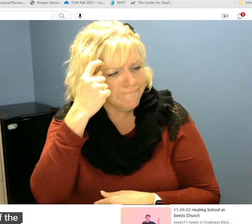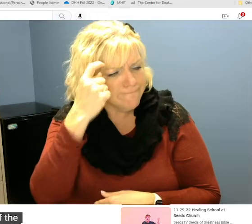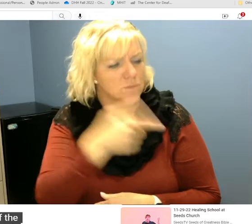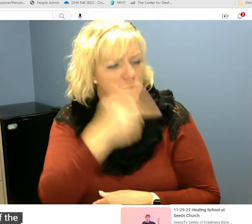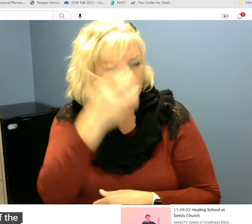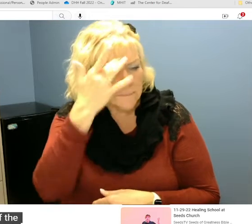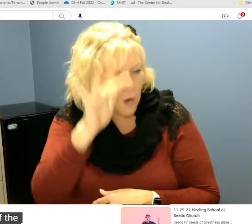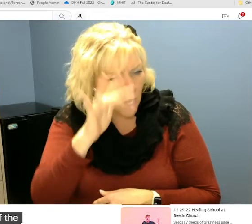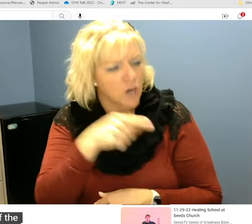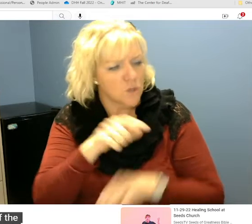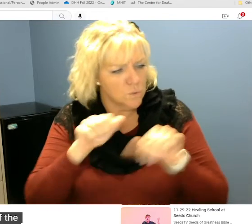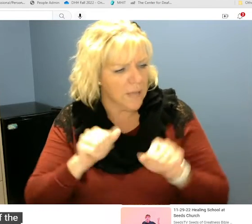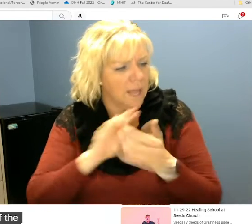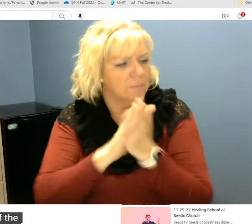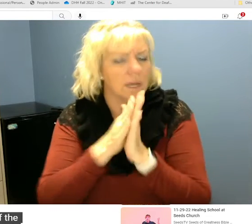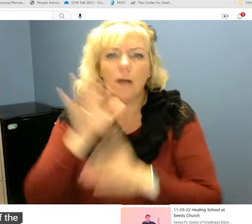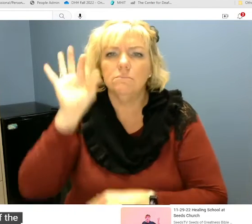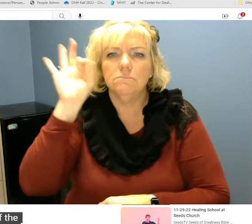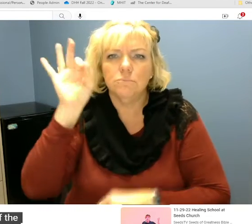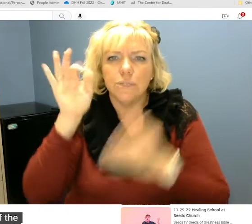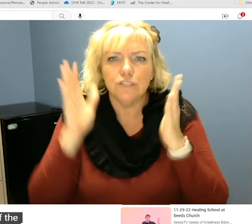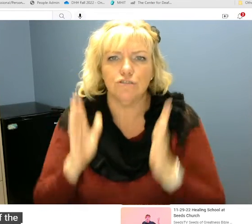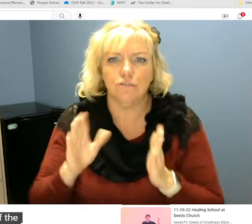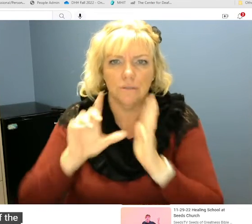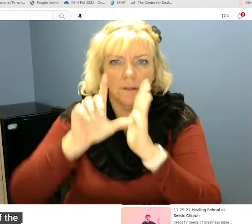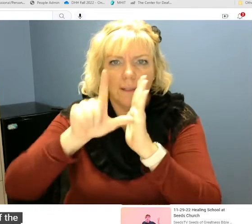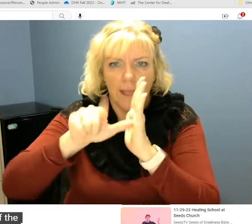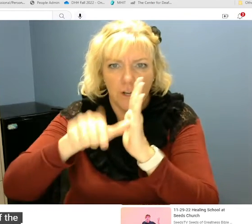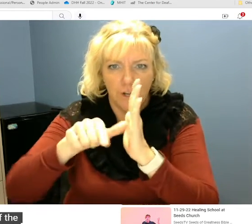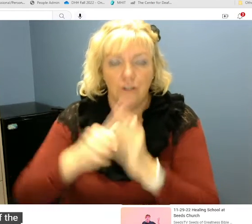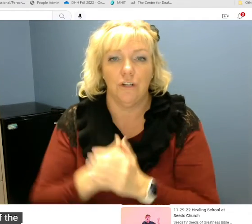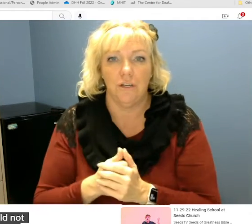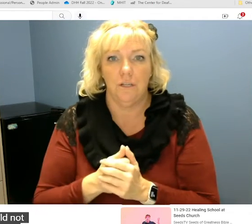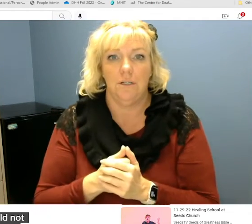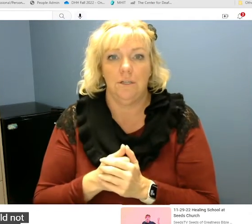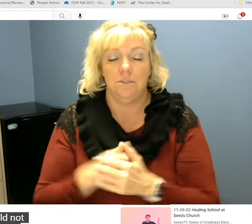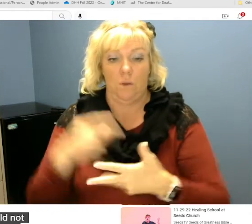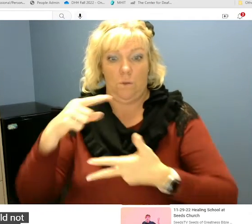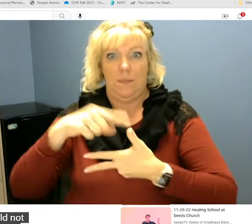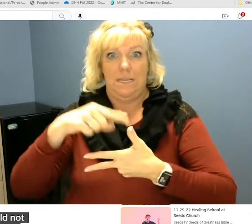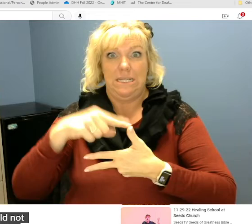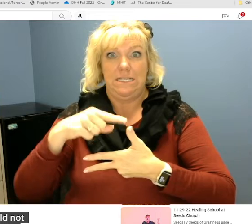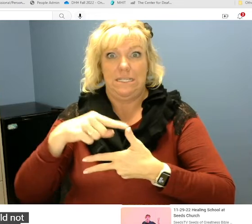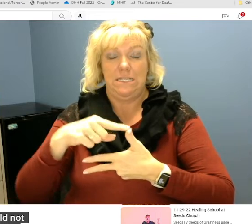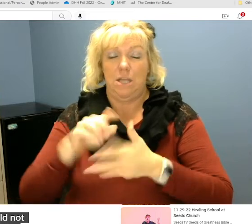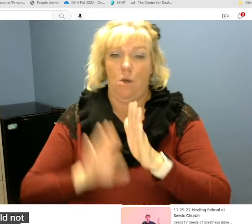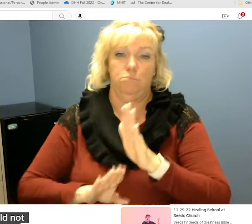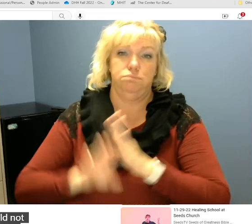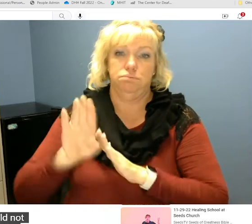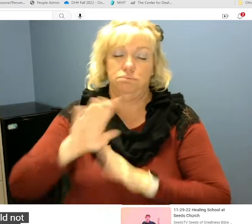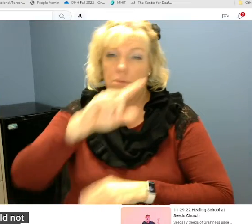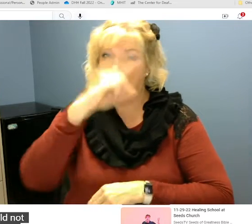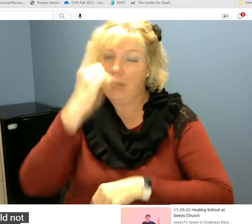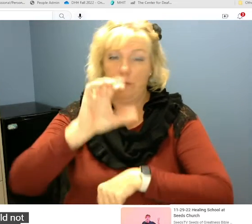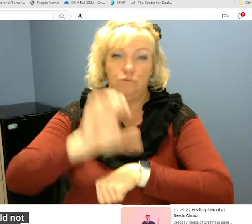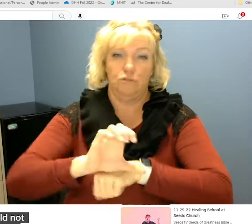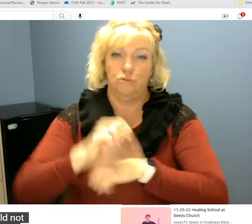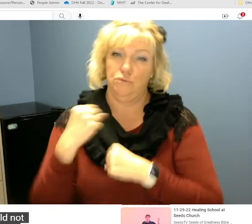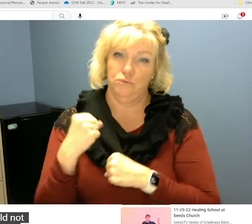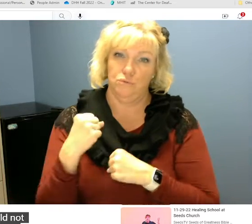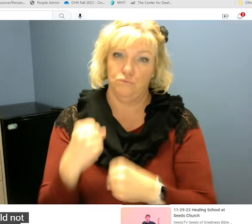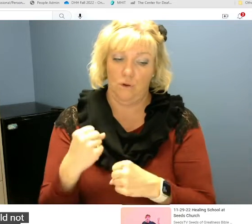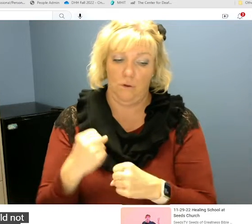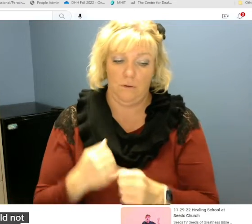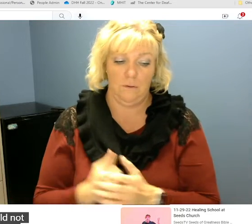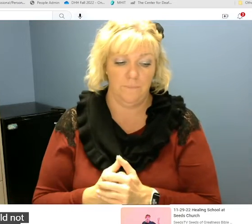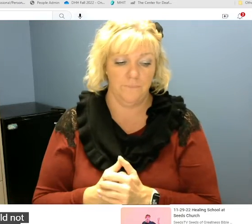Right. And that's one of the successes from this period is the strength of the Black church. Right.